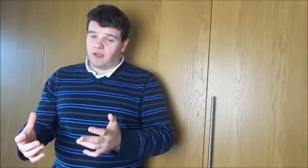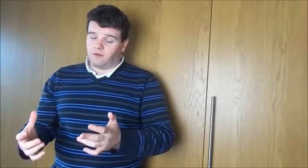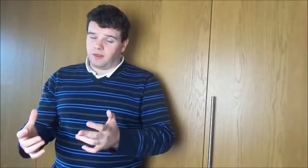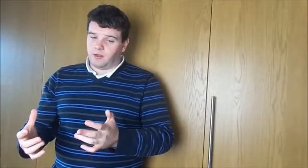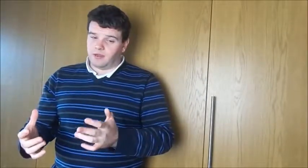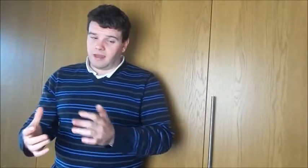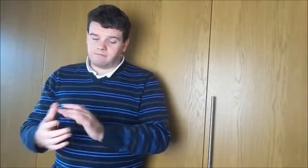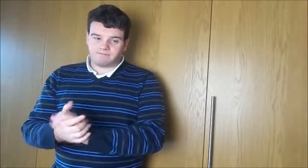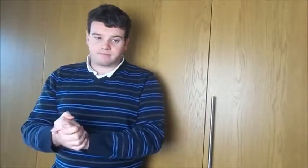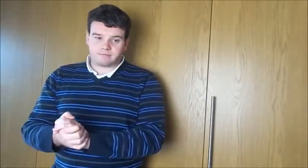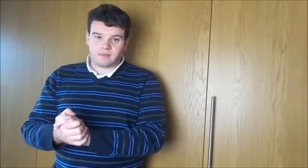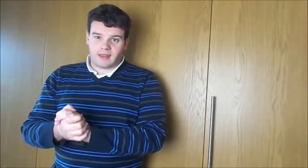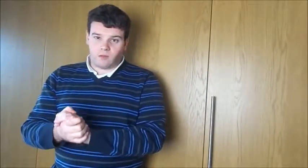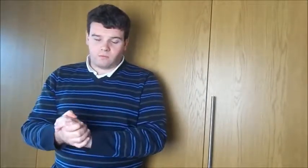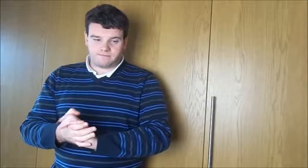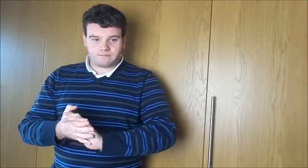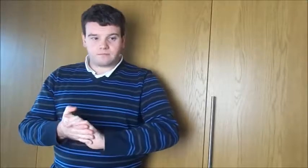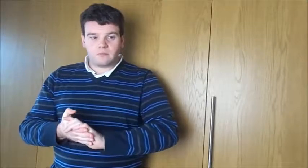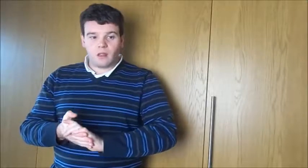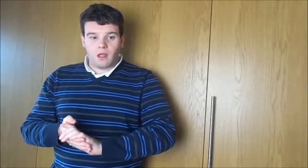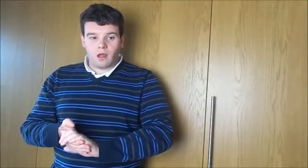in the UK. Now,